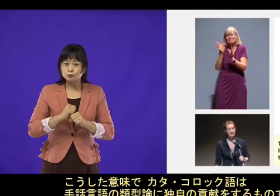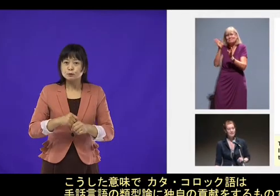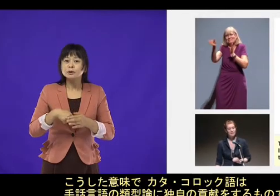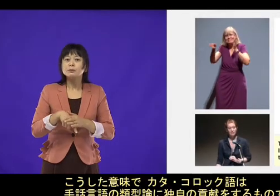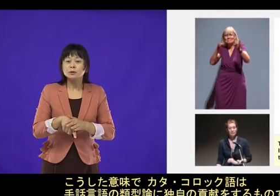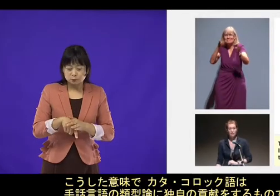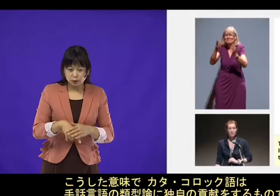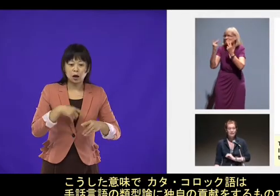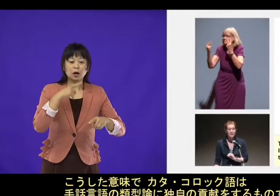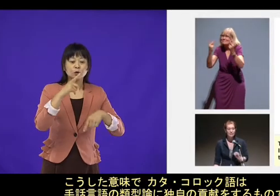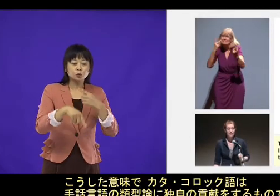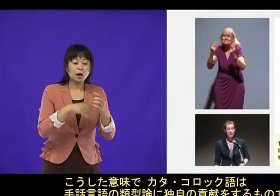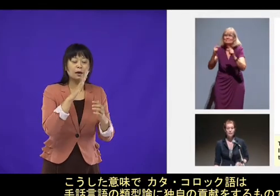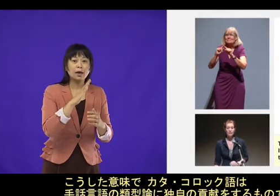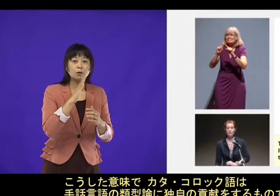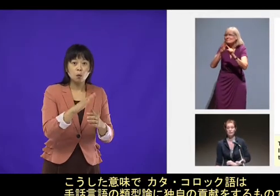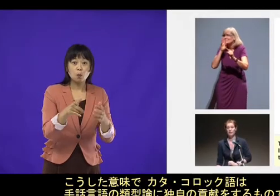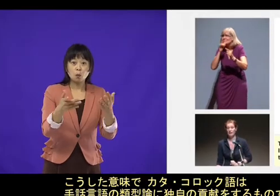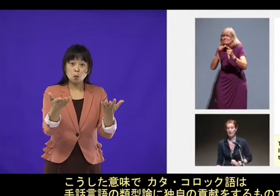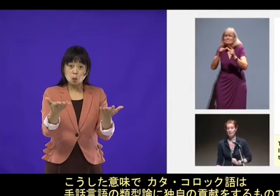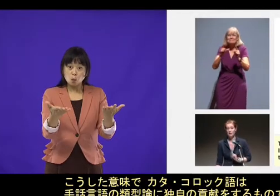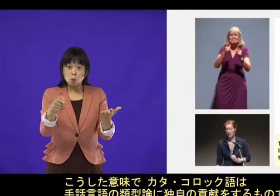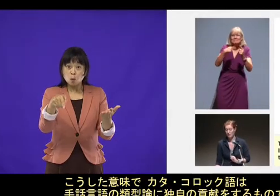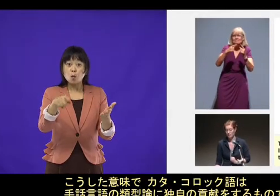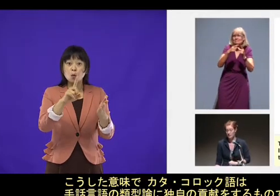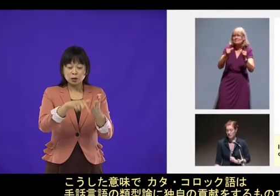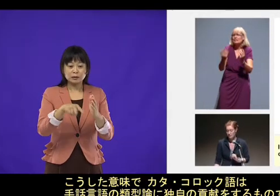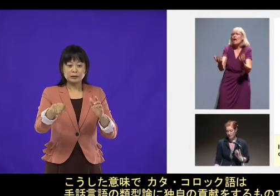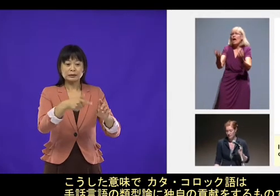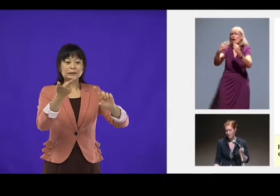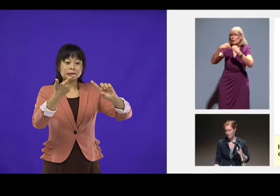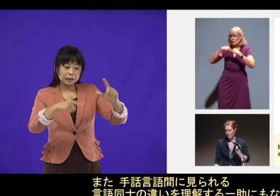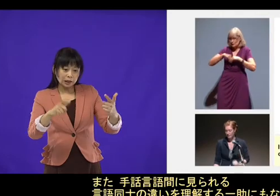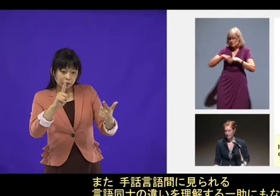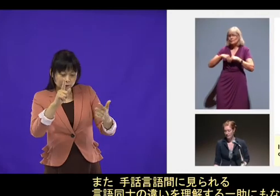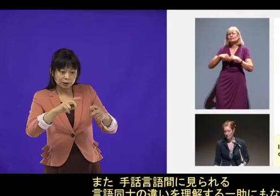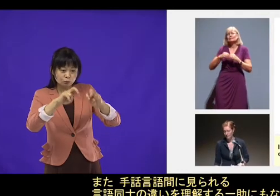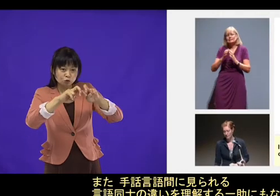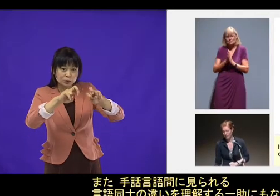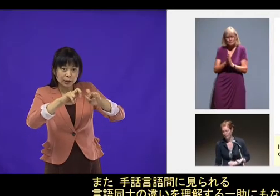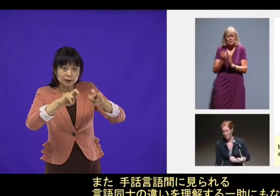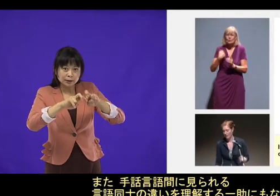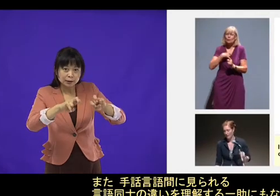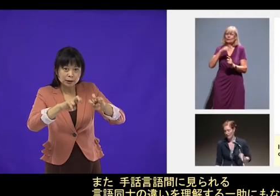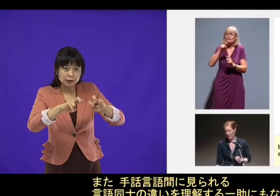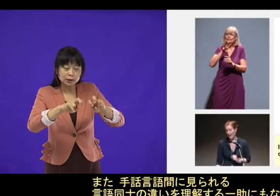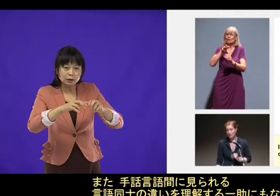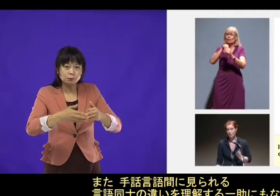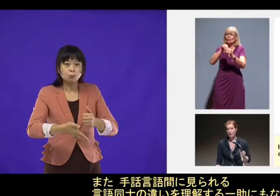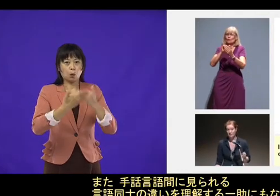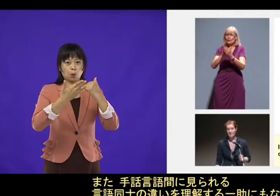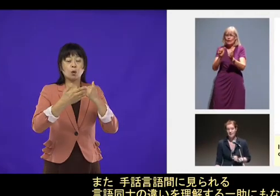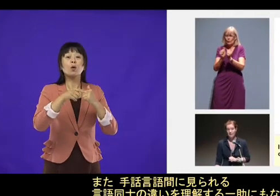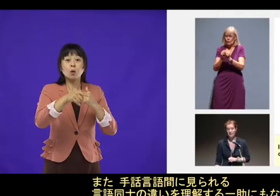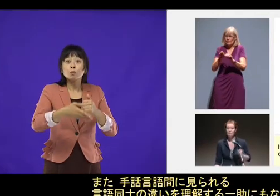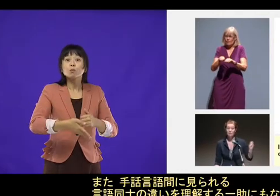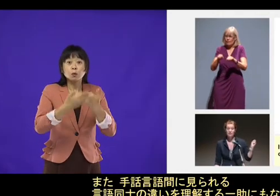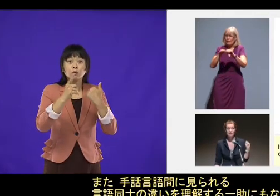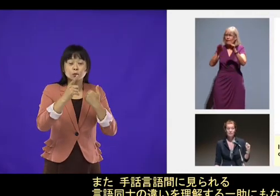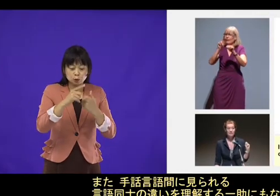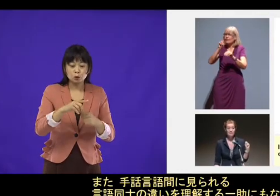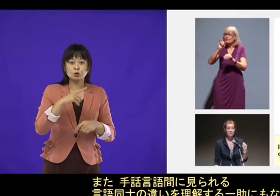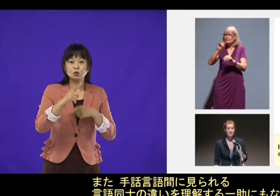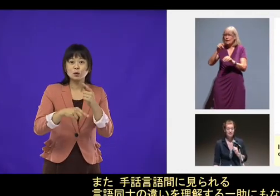that in that sense, Katakolok uniquely contributes to sign language typology and could really add to our understanding of